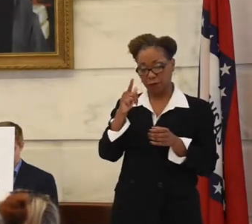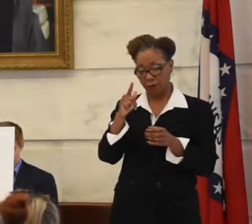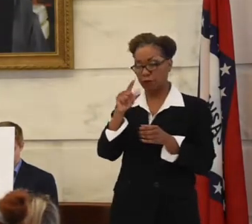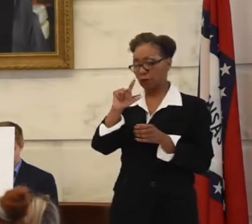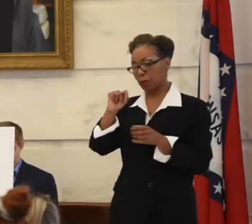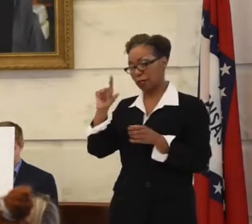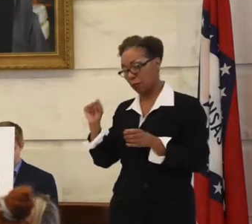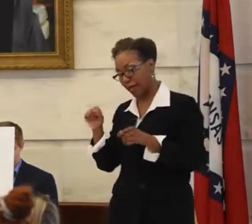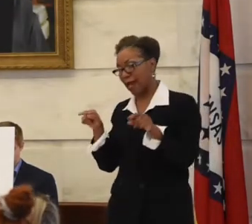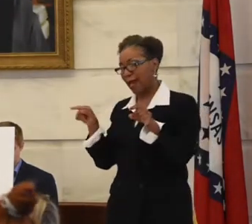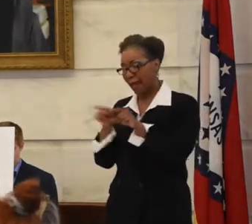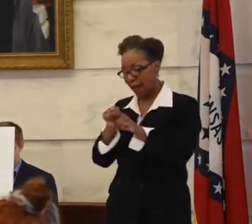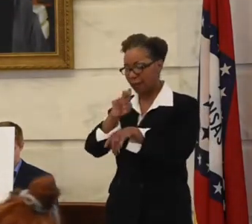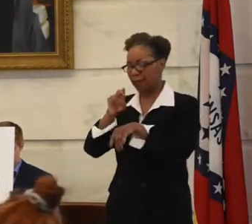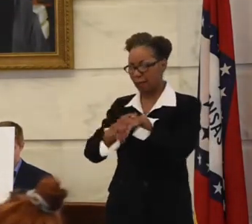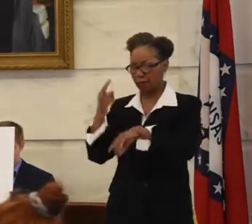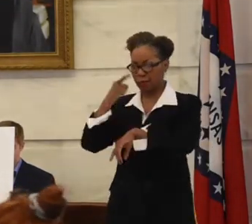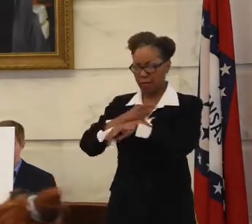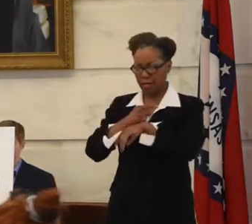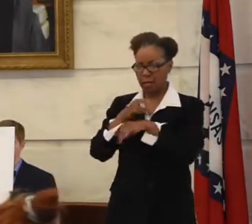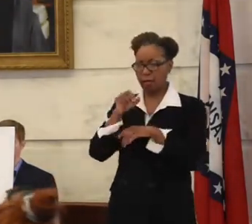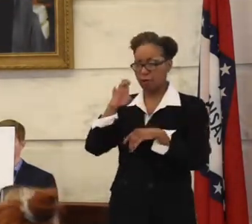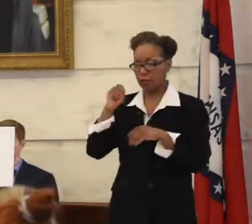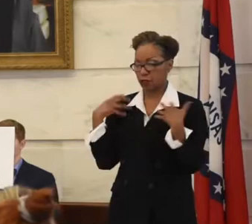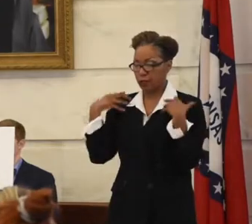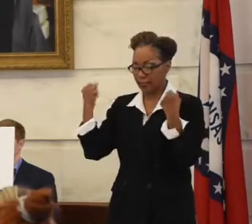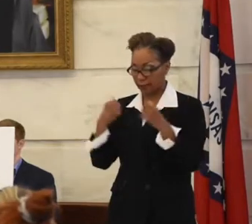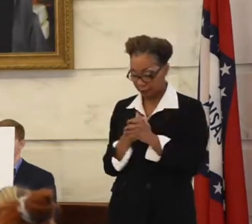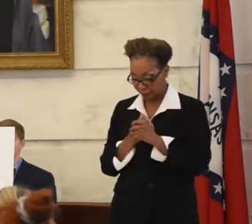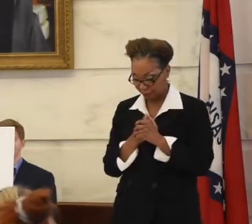January 21st, 2020 as the National Day of Racial Healing.